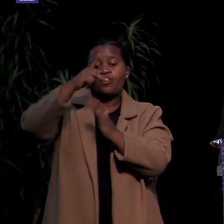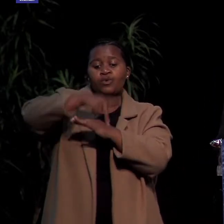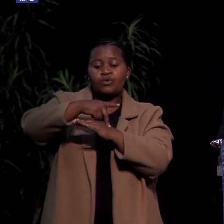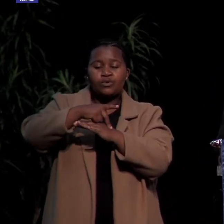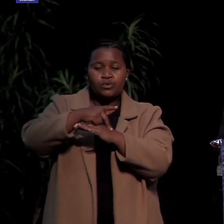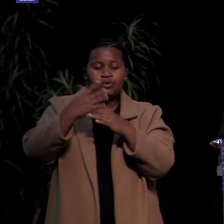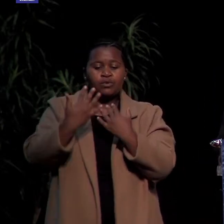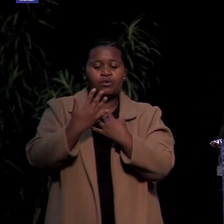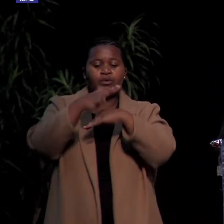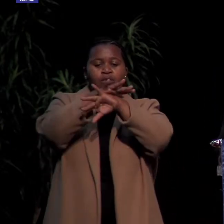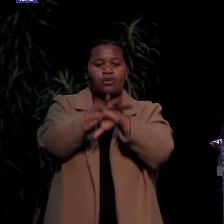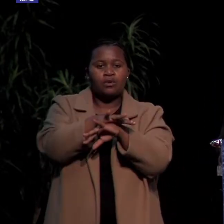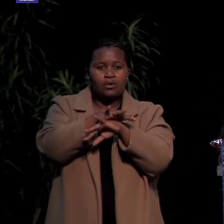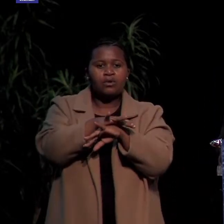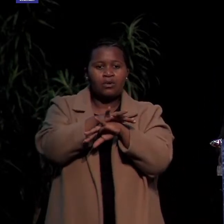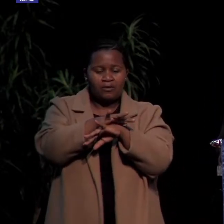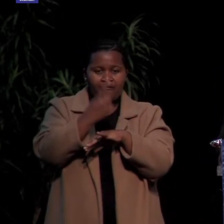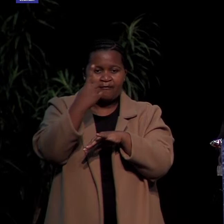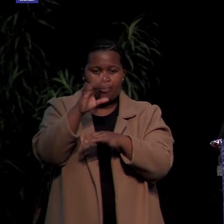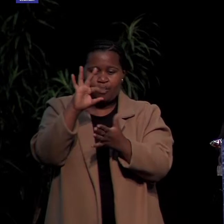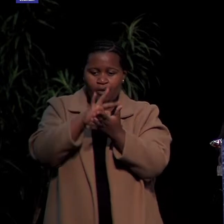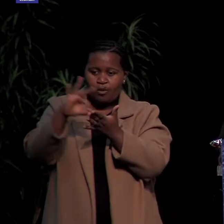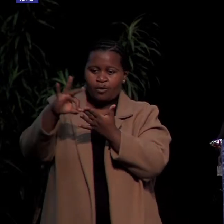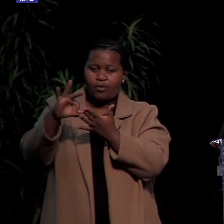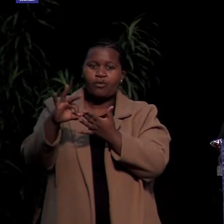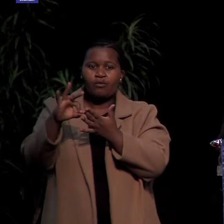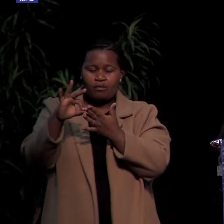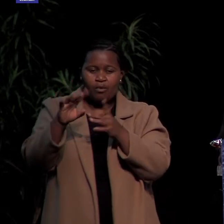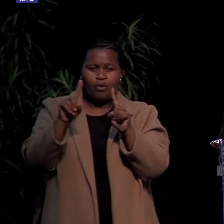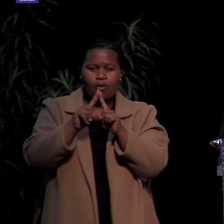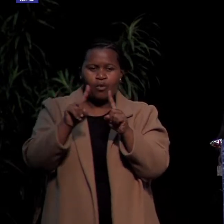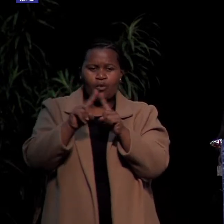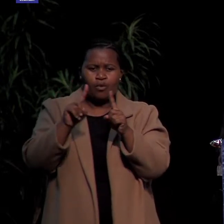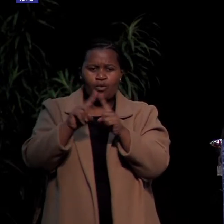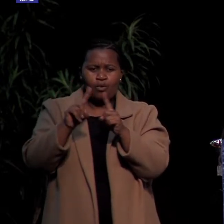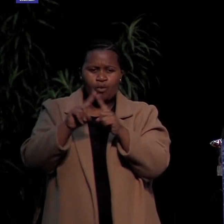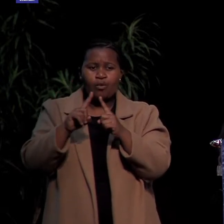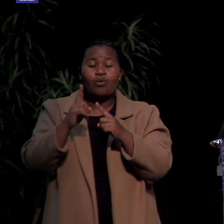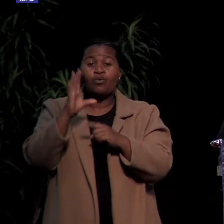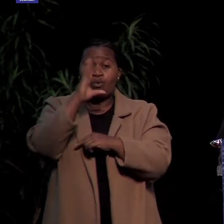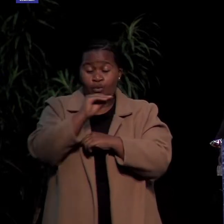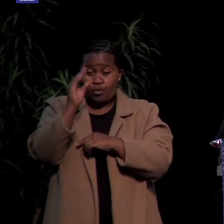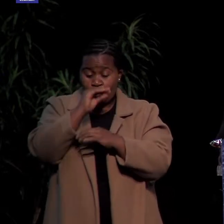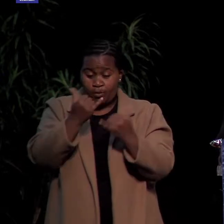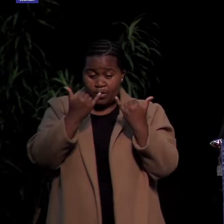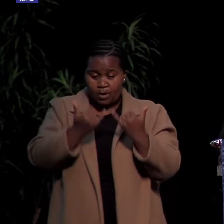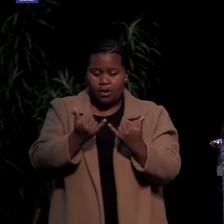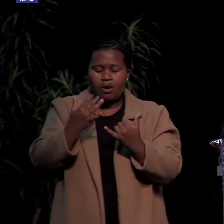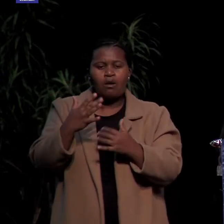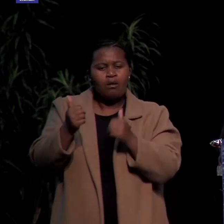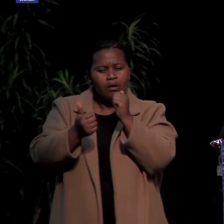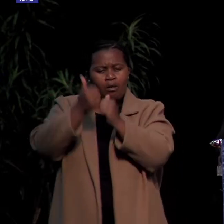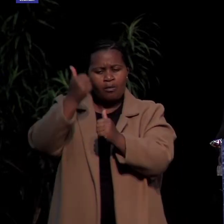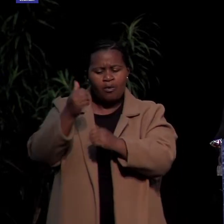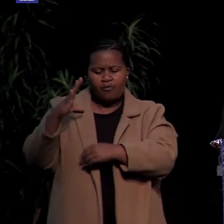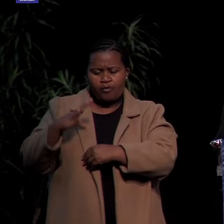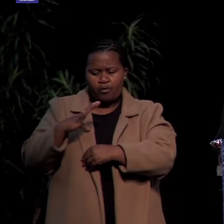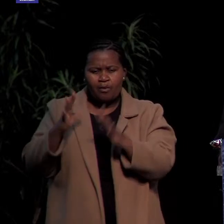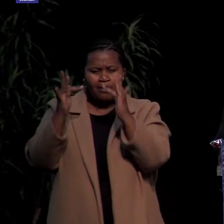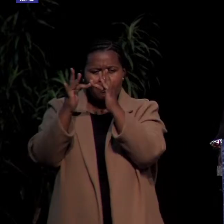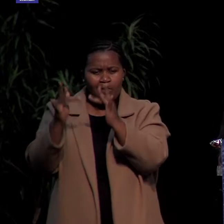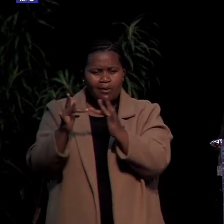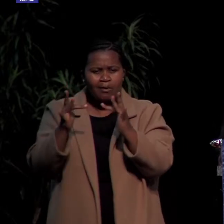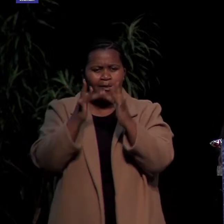implemented during the framework contracts that have been put in motion as we speak. Most of councillors have been contacted